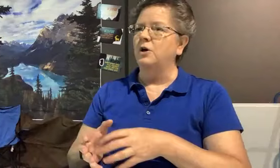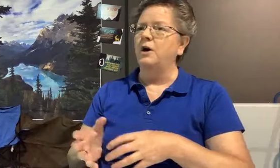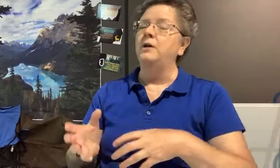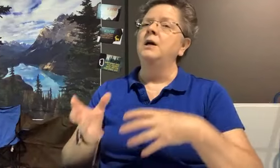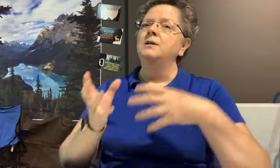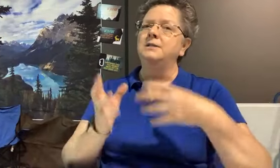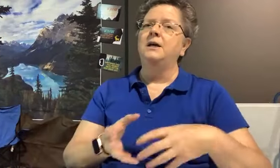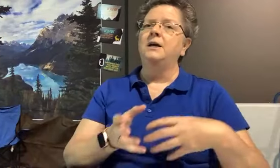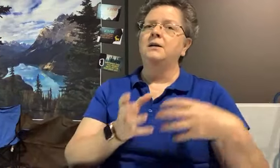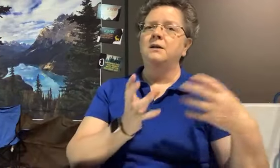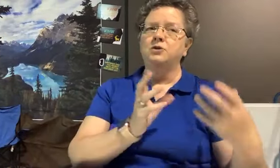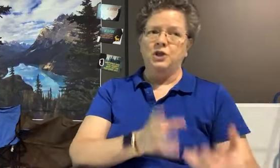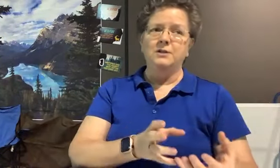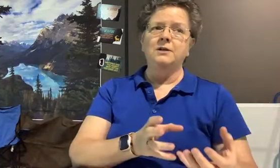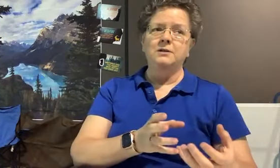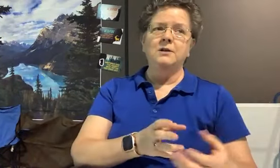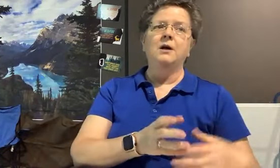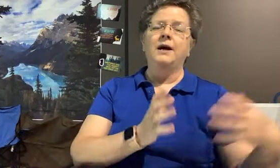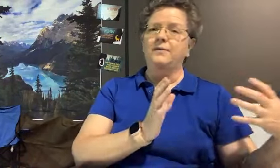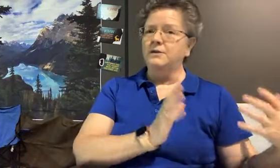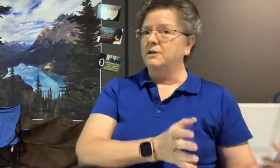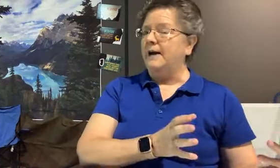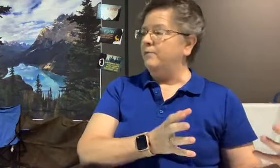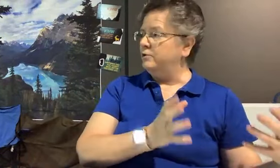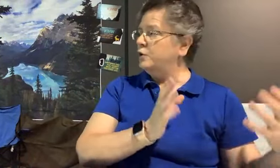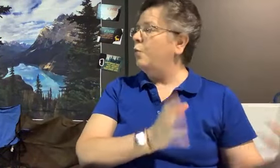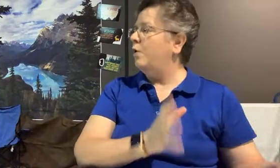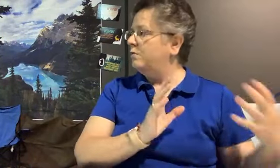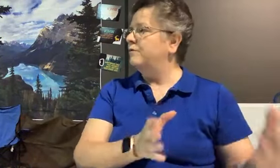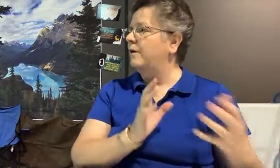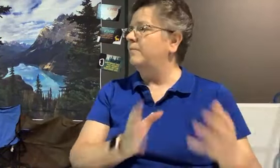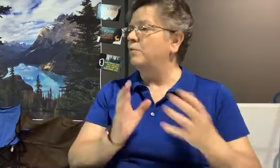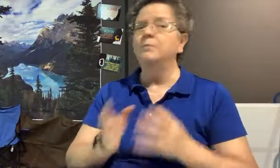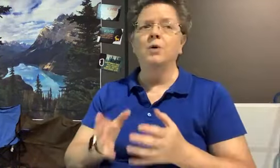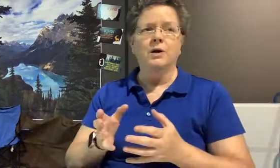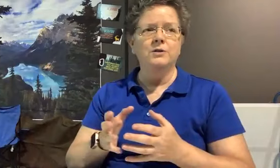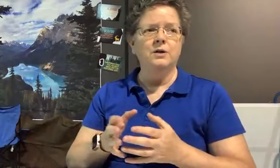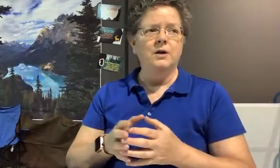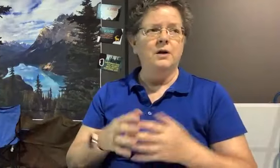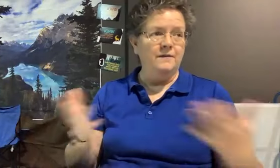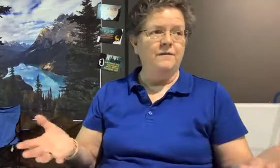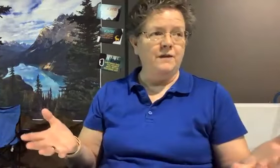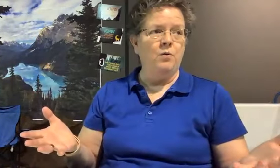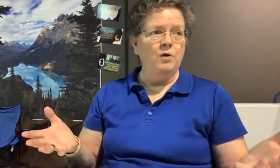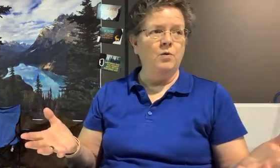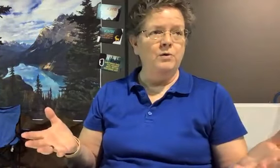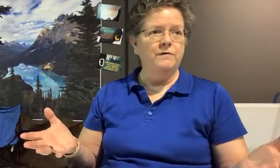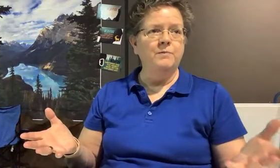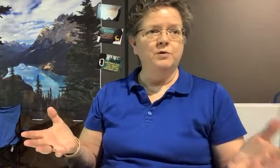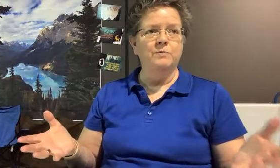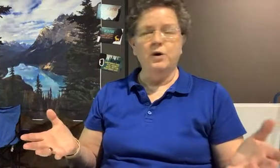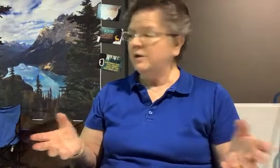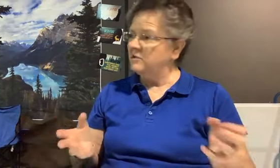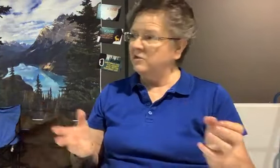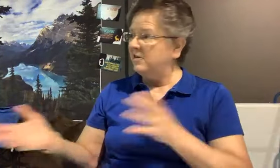on, did Jesus and the disciples quote from those books? And if they weren't quoted from those books, they're